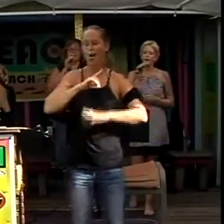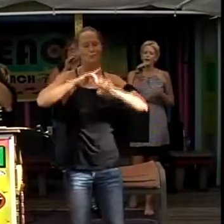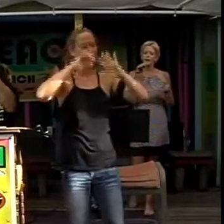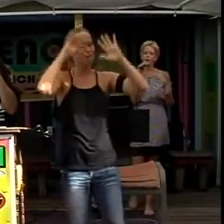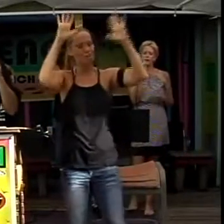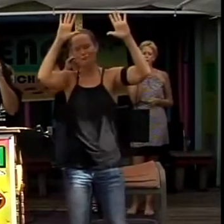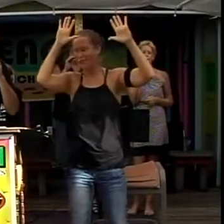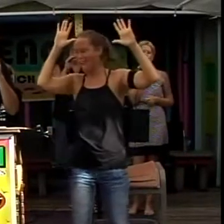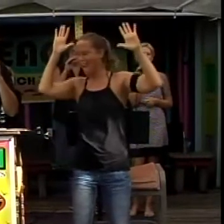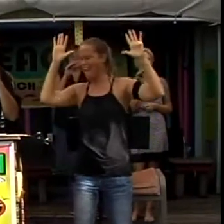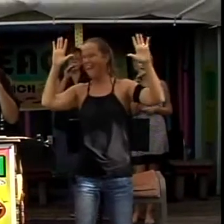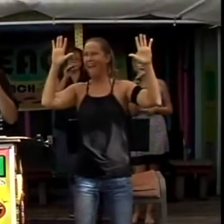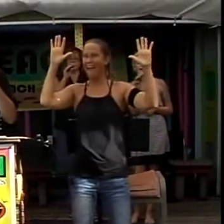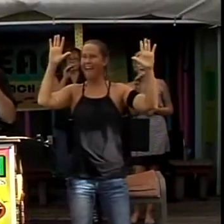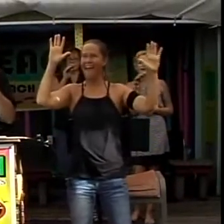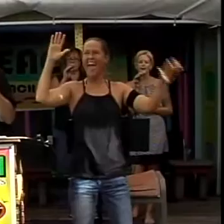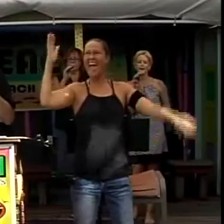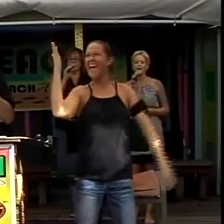How